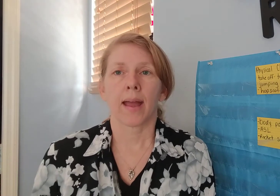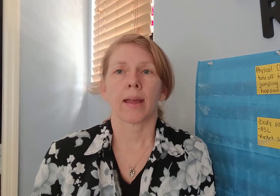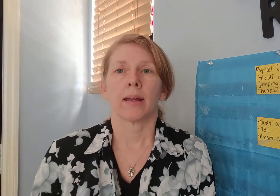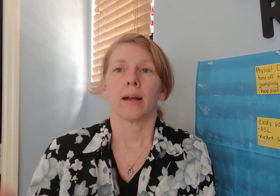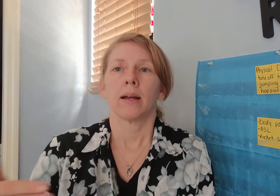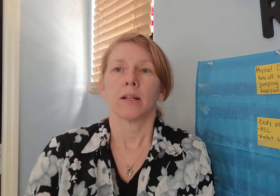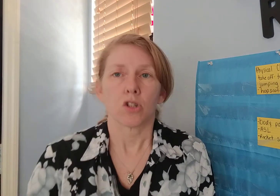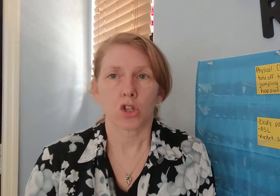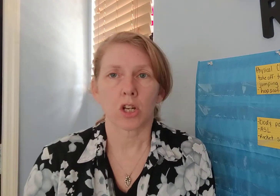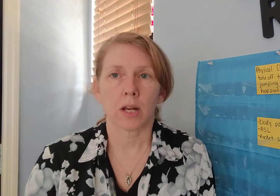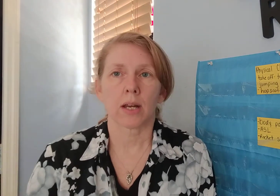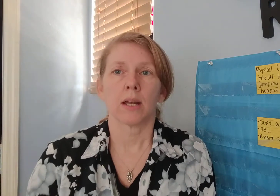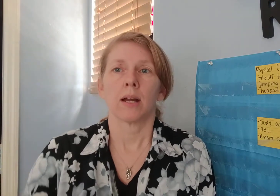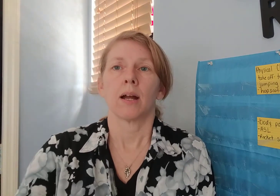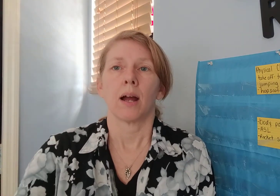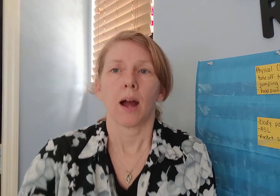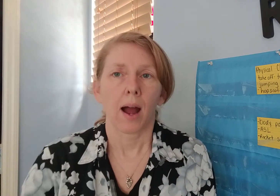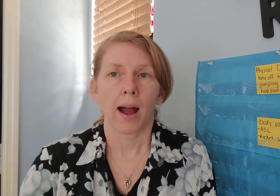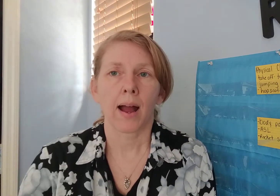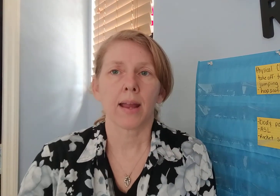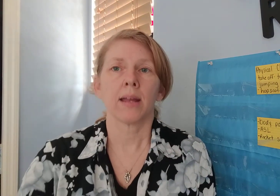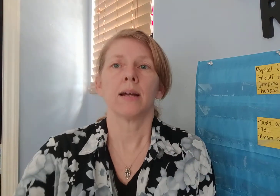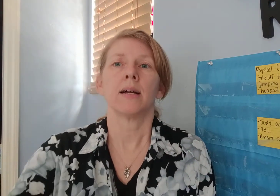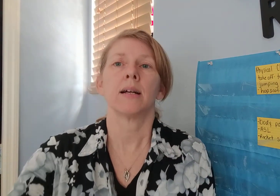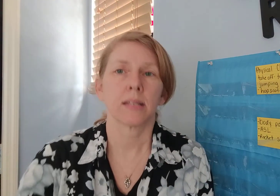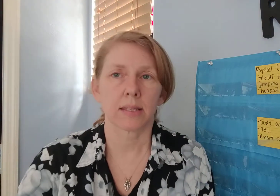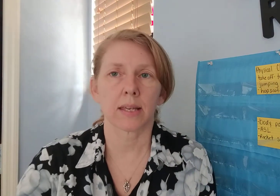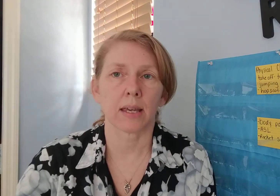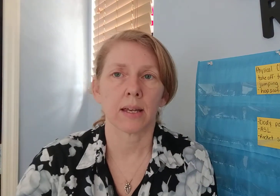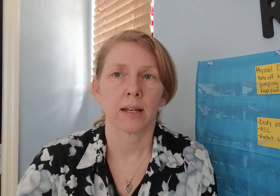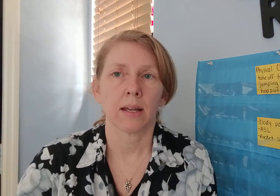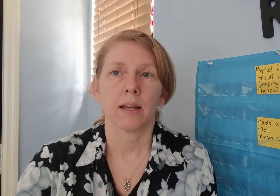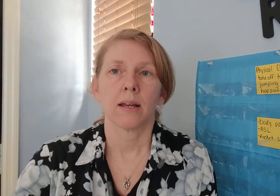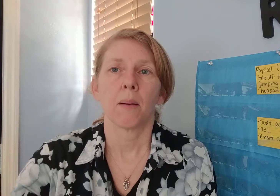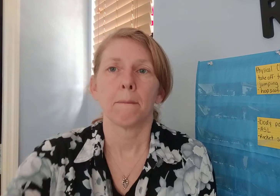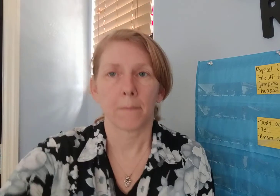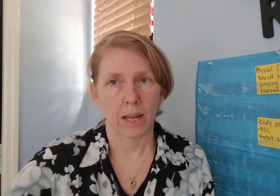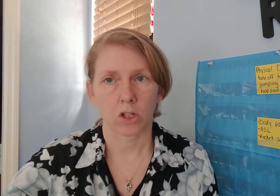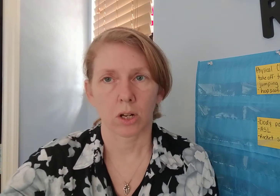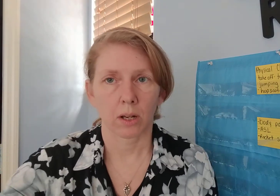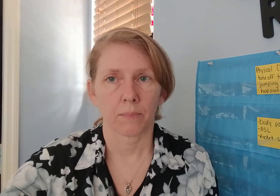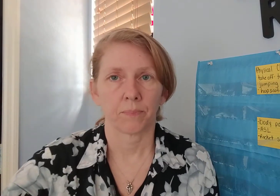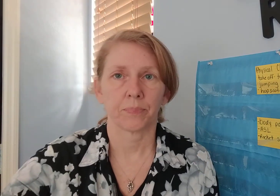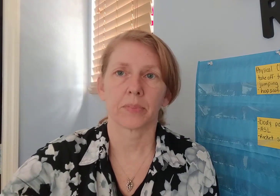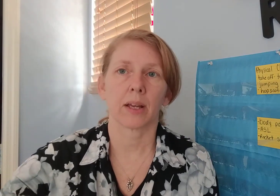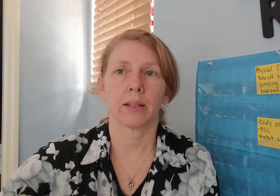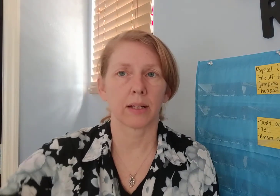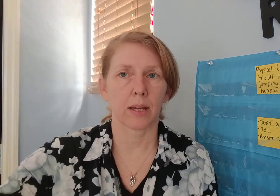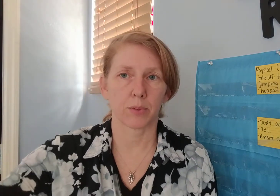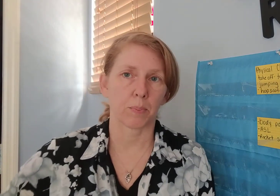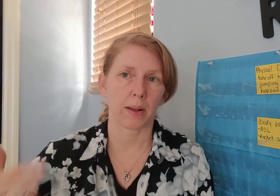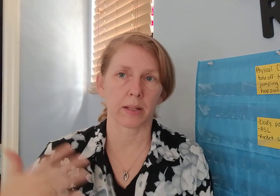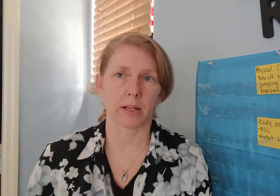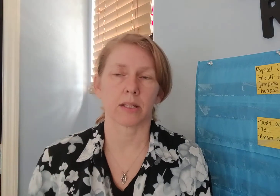A, G, I, C, magic, and then keep spelling